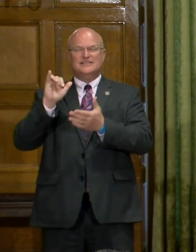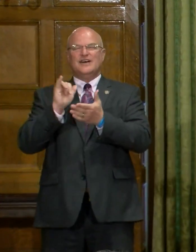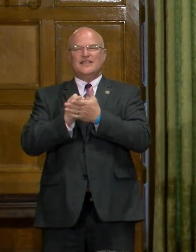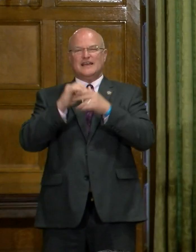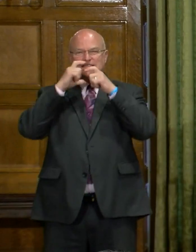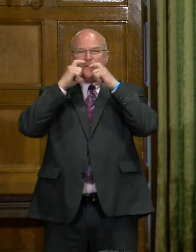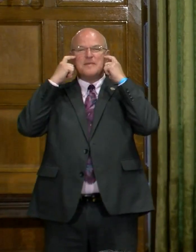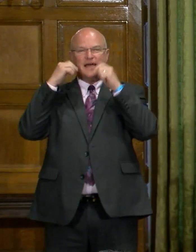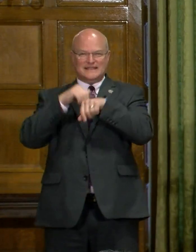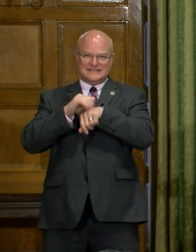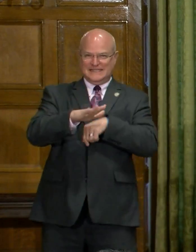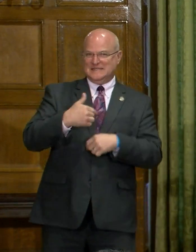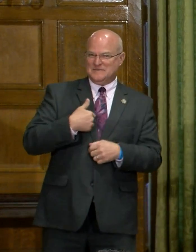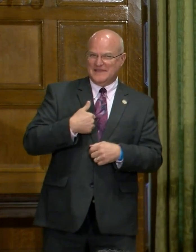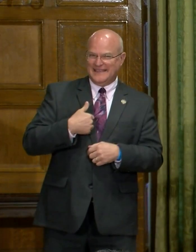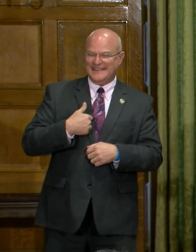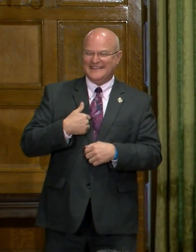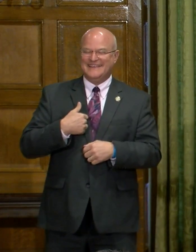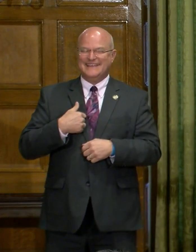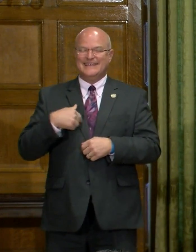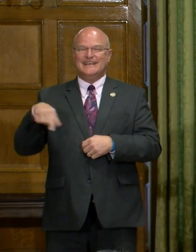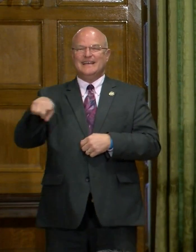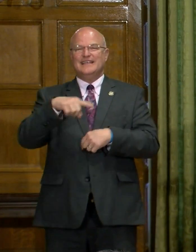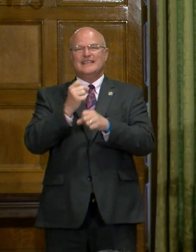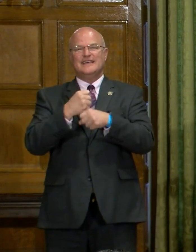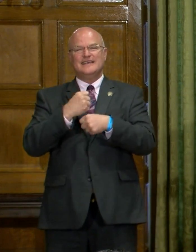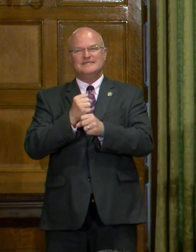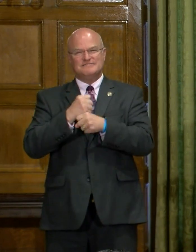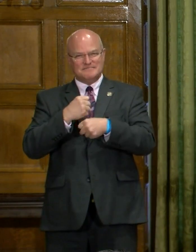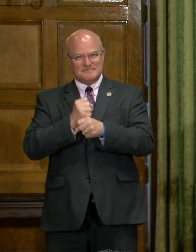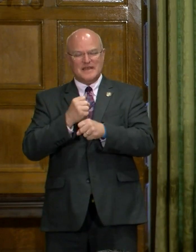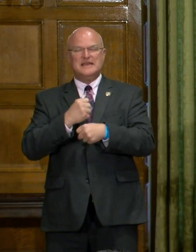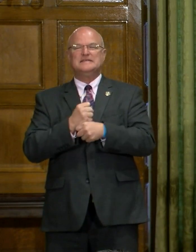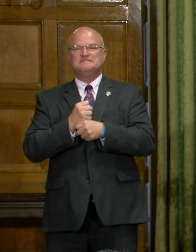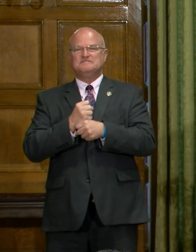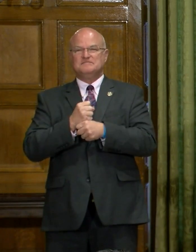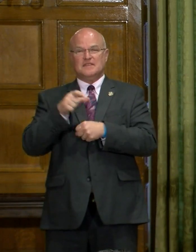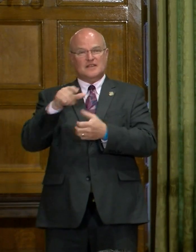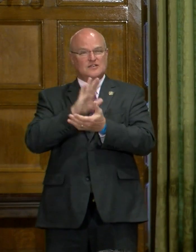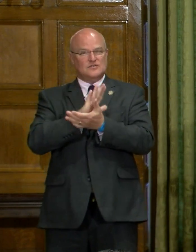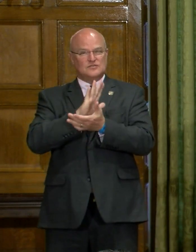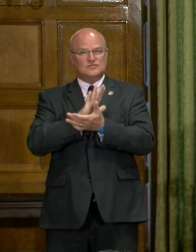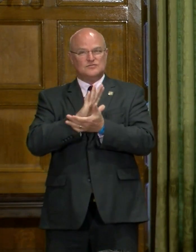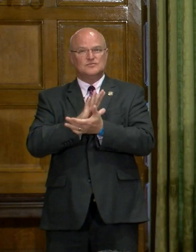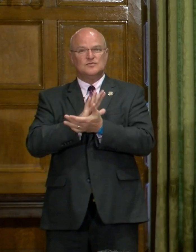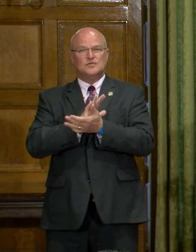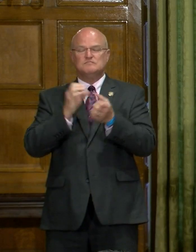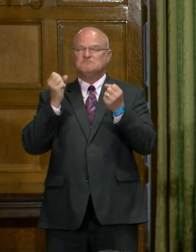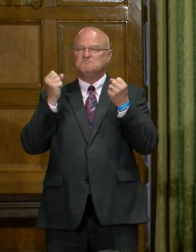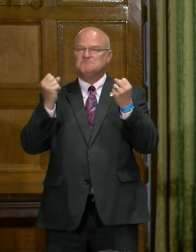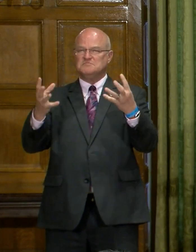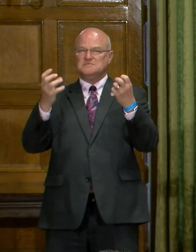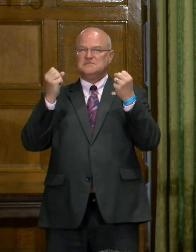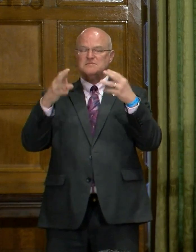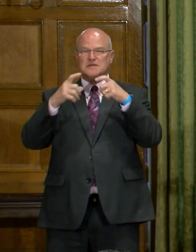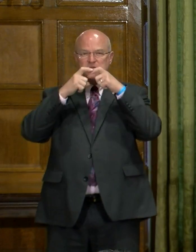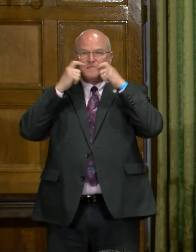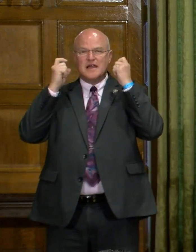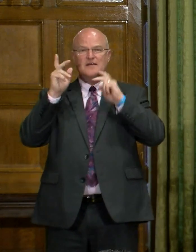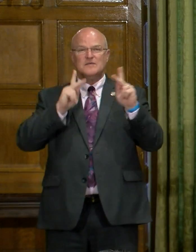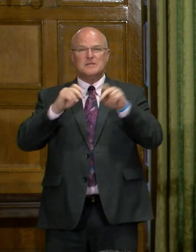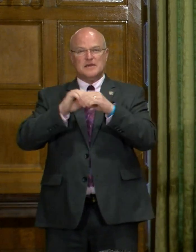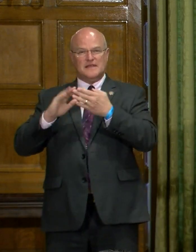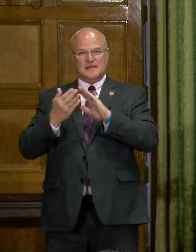a mask that was sent to me. They've made there at the school a lot of masks for people